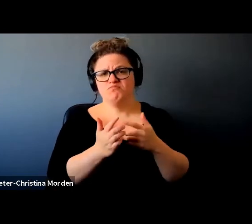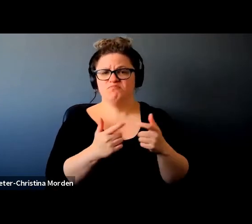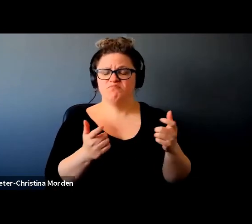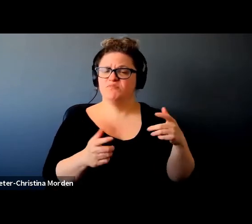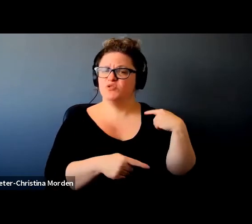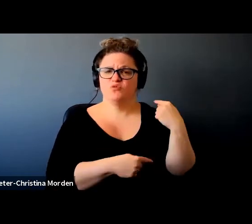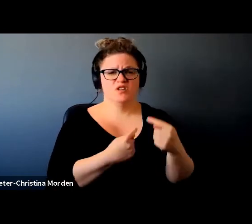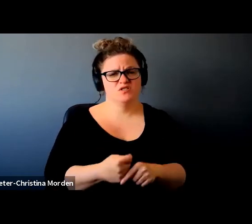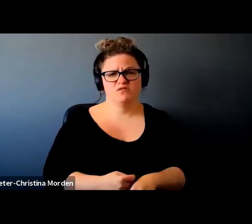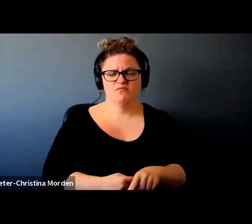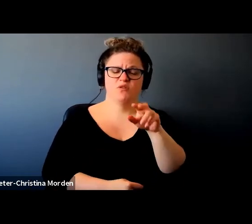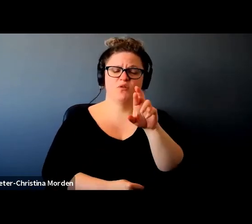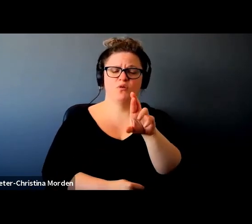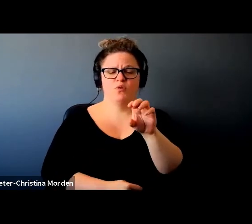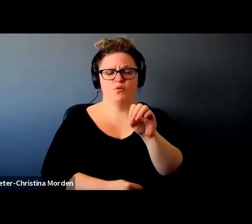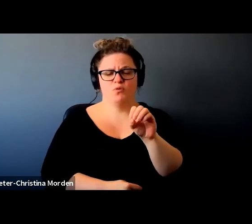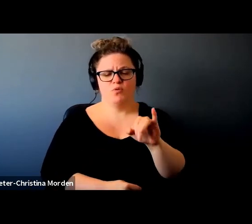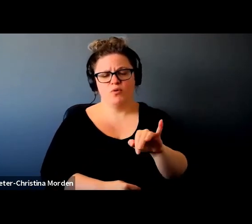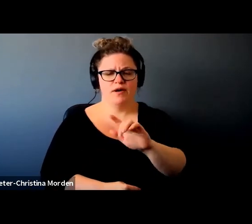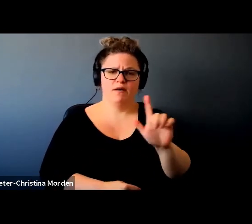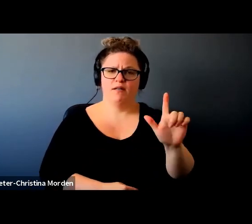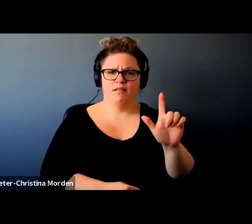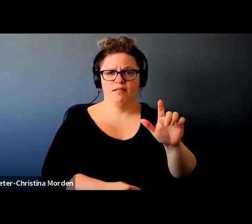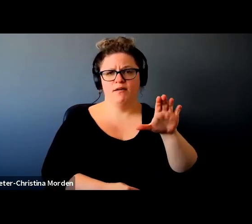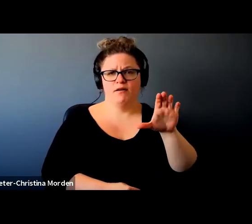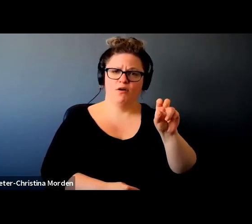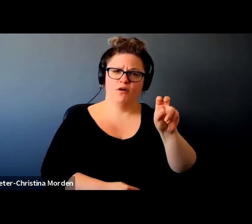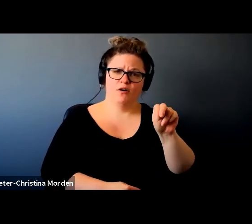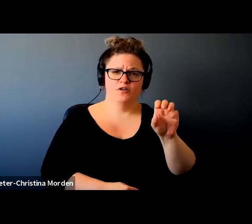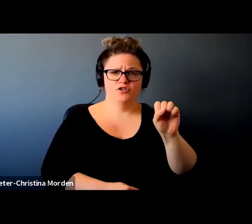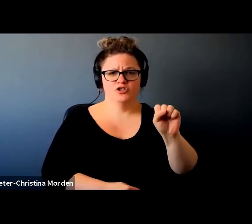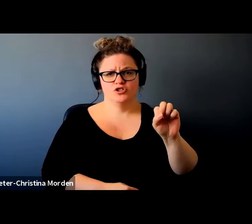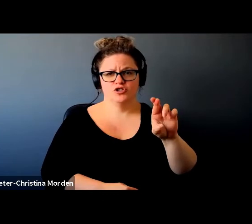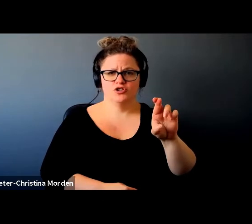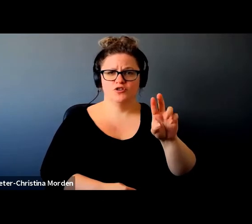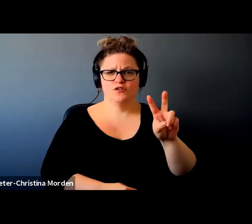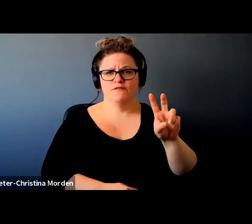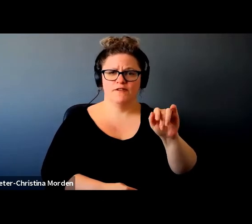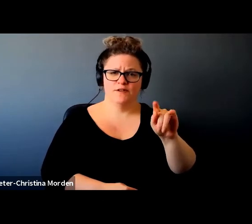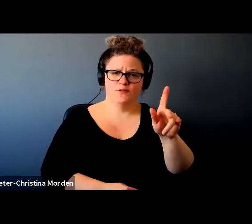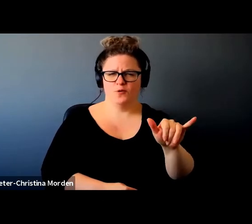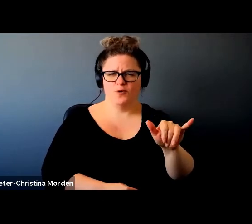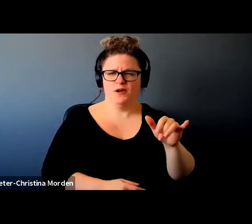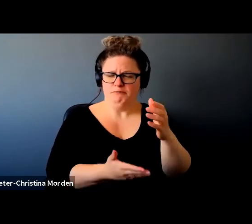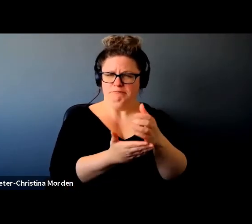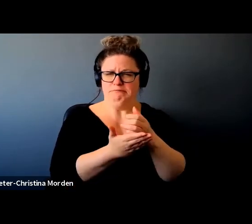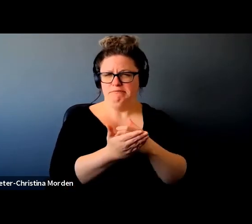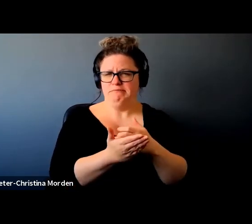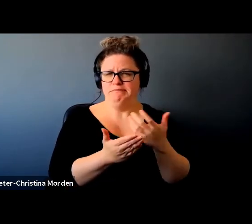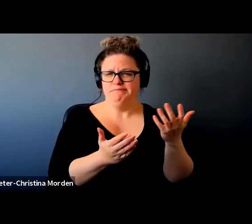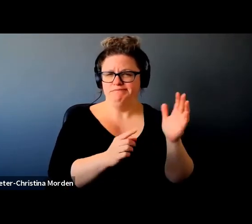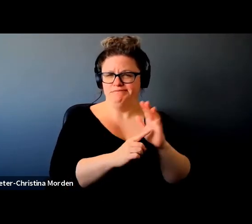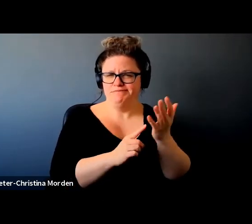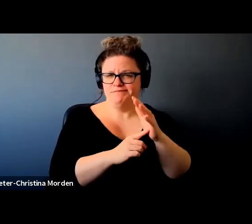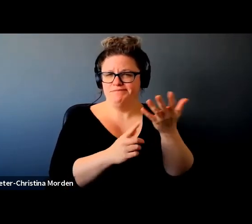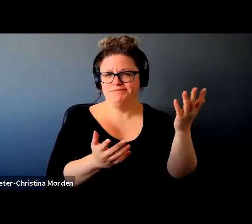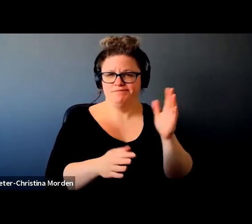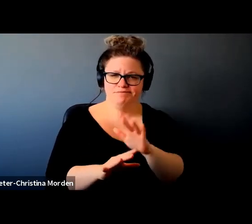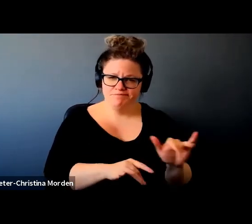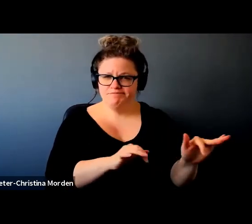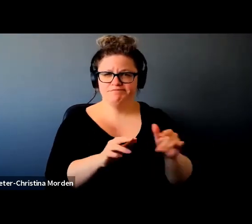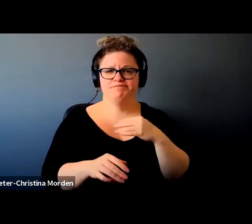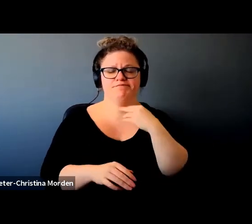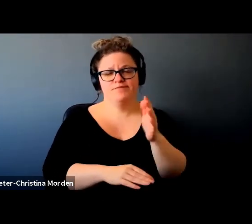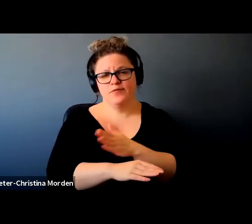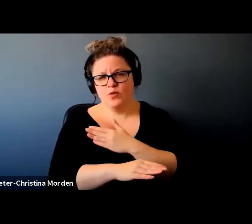up to grade 10 piano and voice. And that was my first exposure to creative thinking and creative